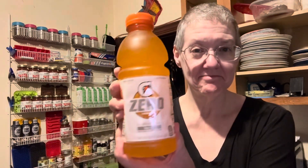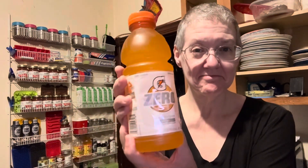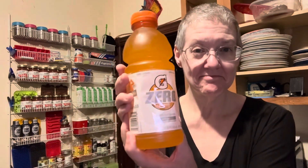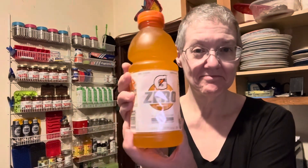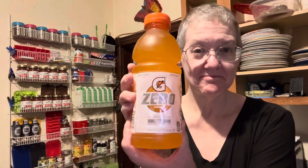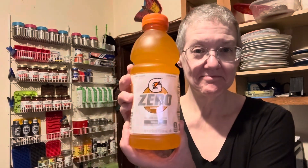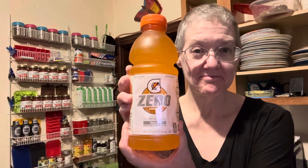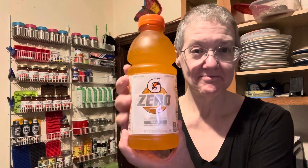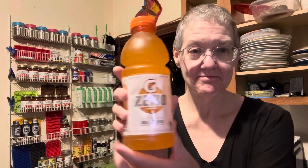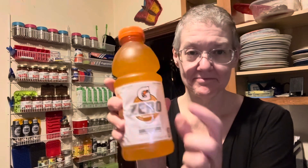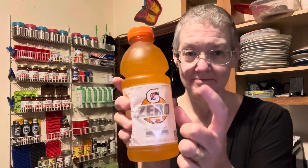Zero.